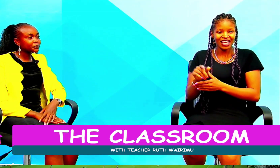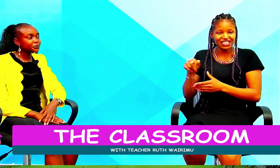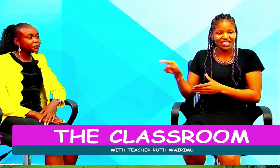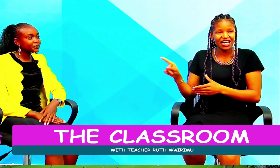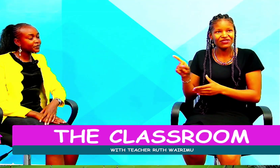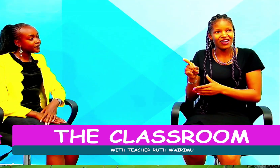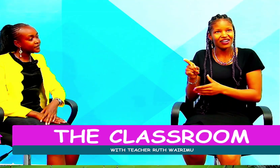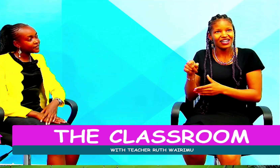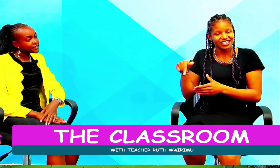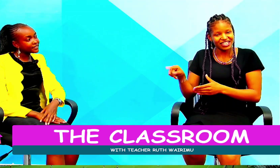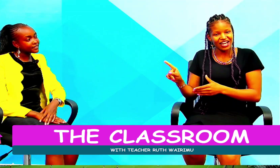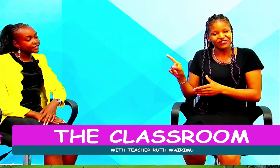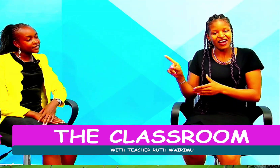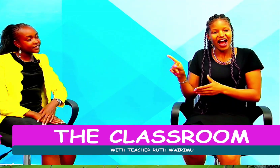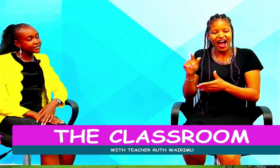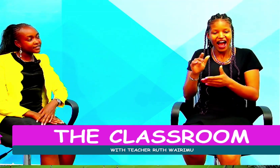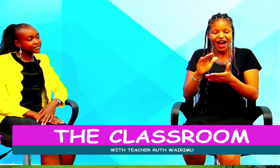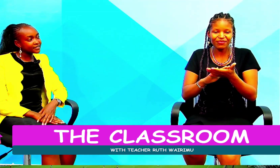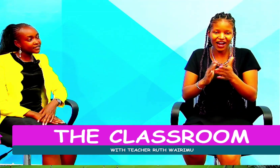language as well.